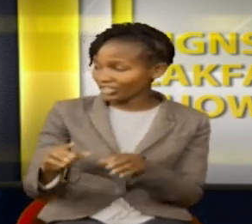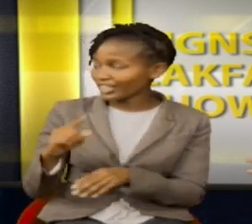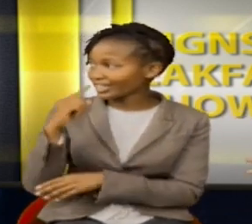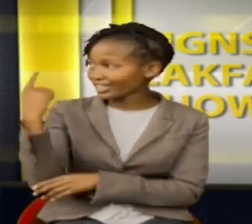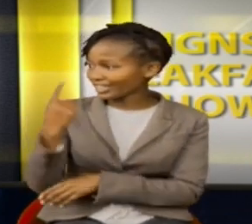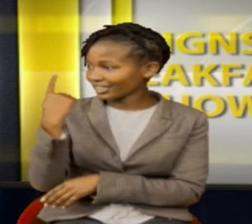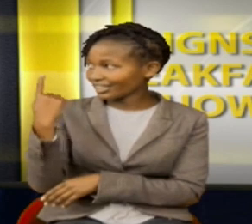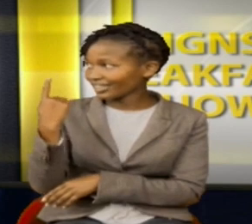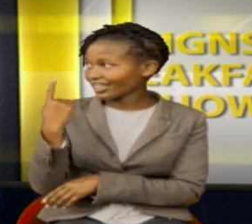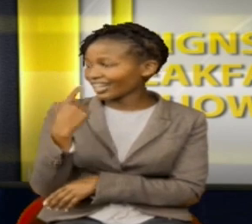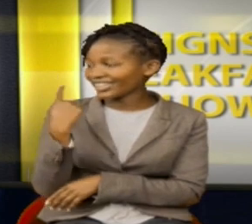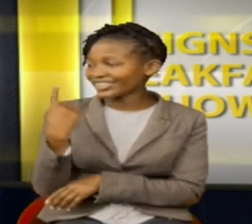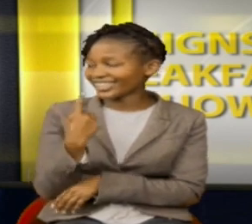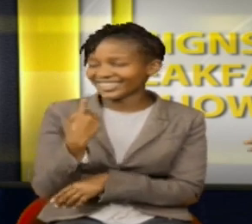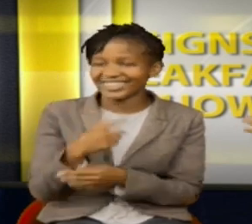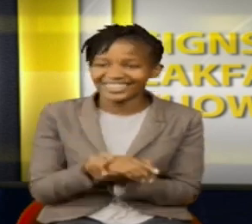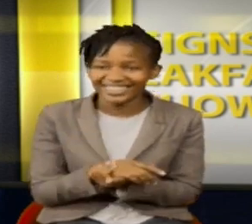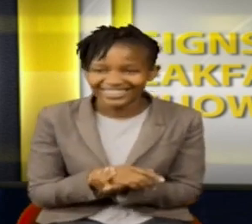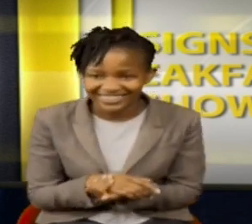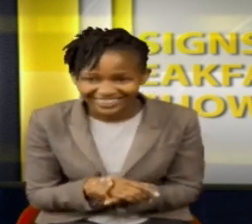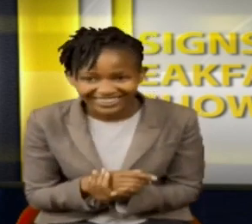to do it on your own.